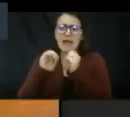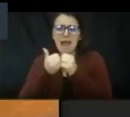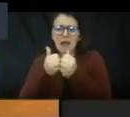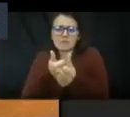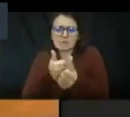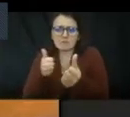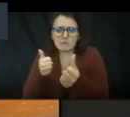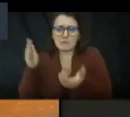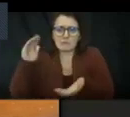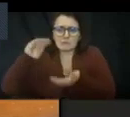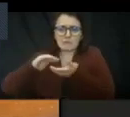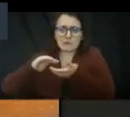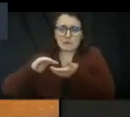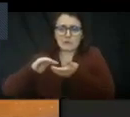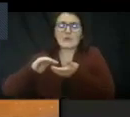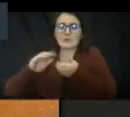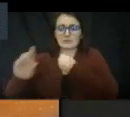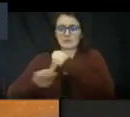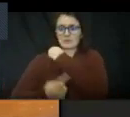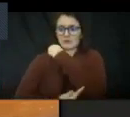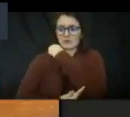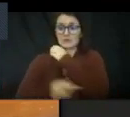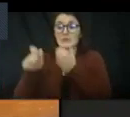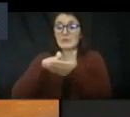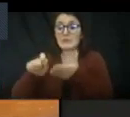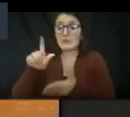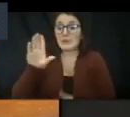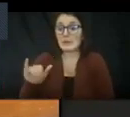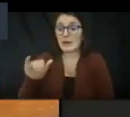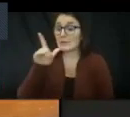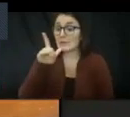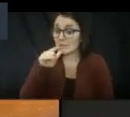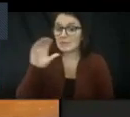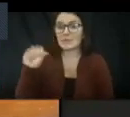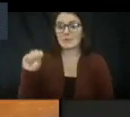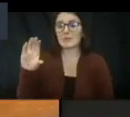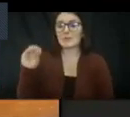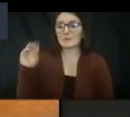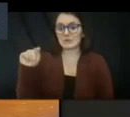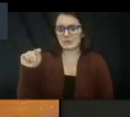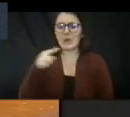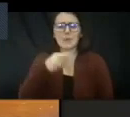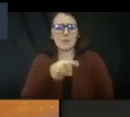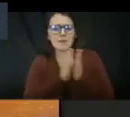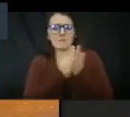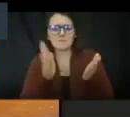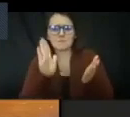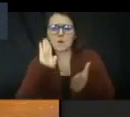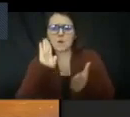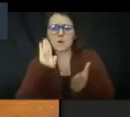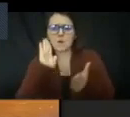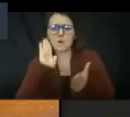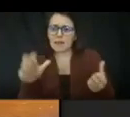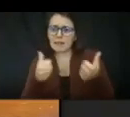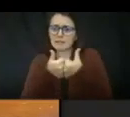makes him an illustrator. So this is a fun book. It helps just challenge us to think of all the ways that we